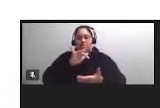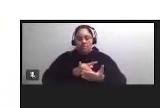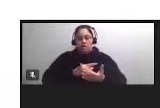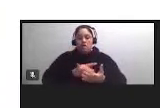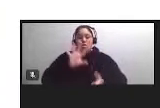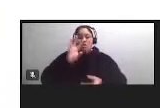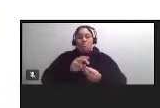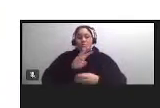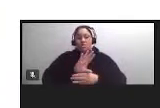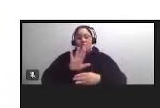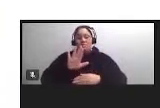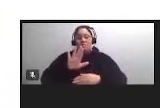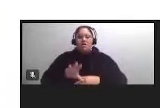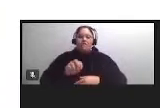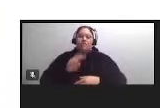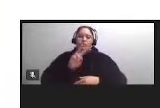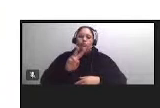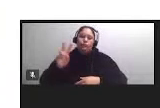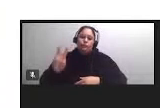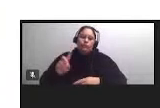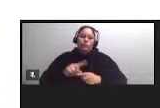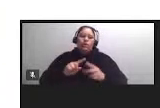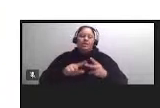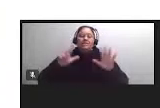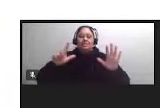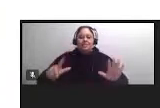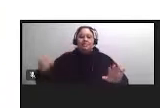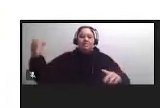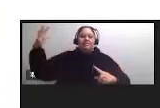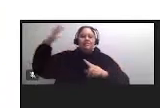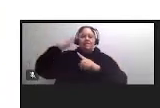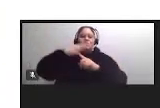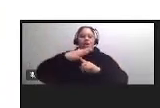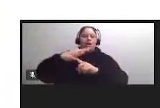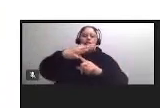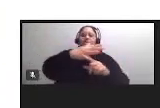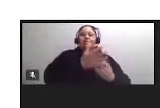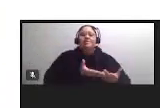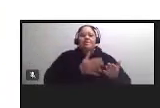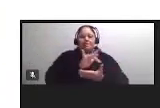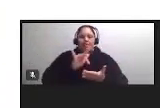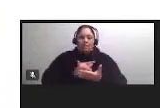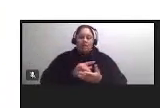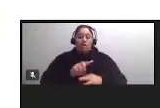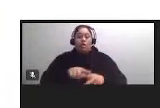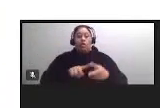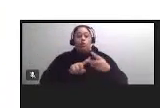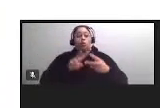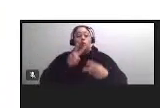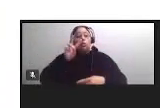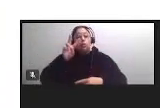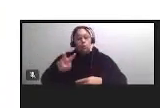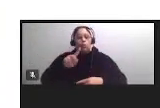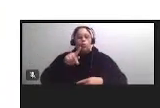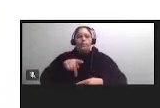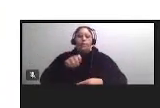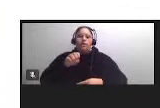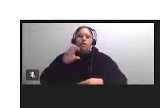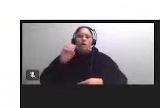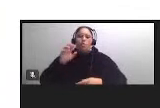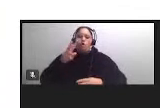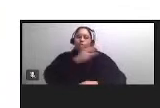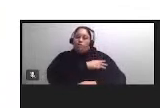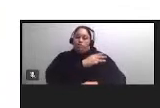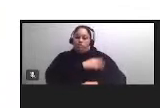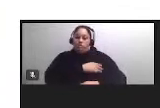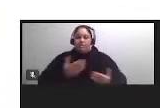in the Western Cape and 7 satellite service centres. 2 of our PEO officials now serve on